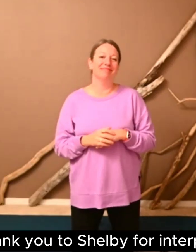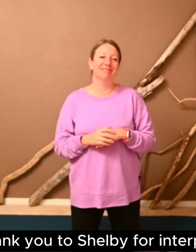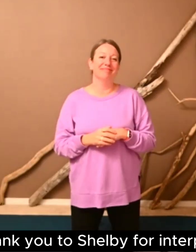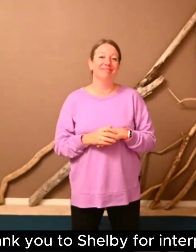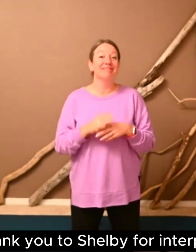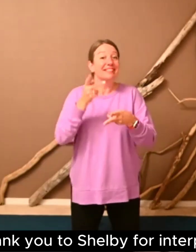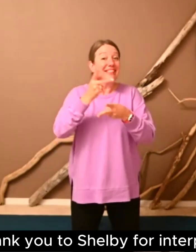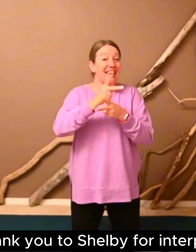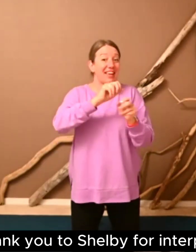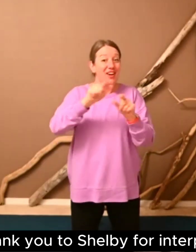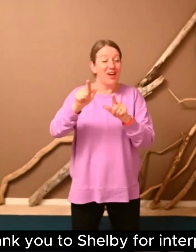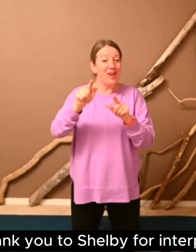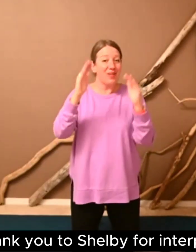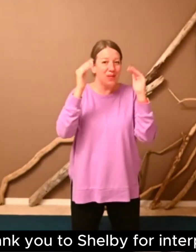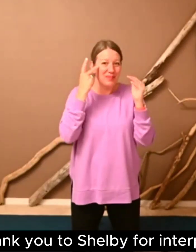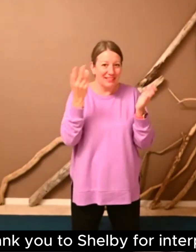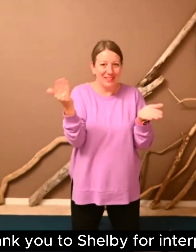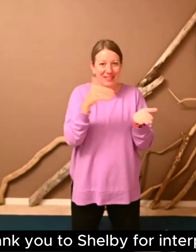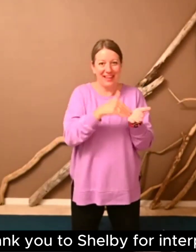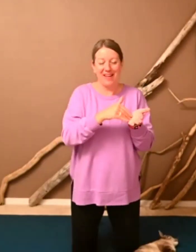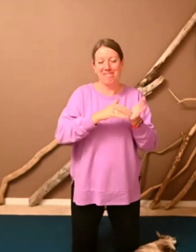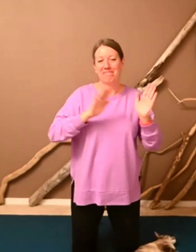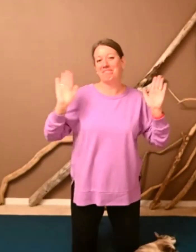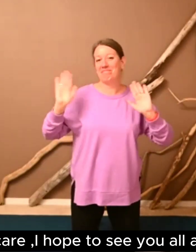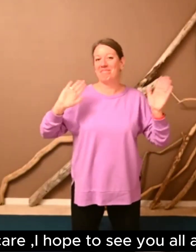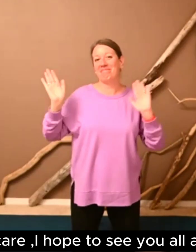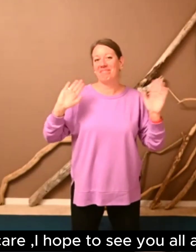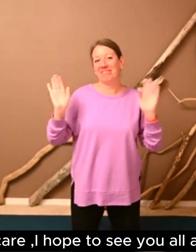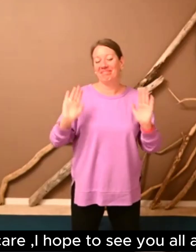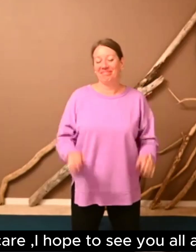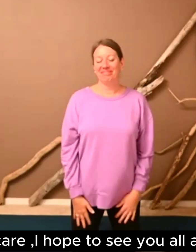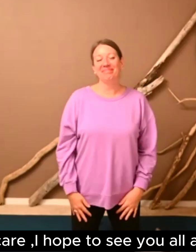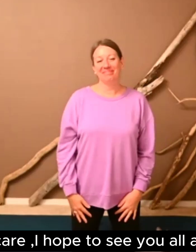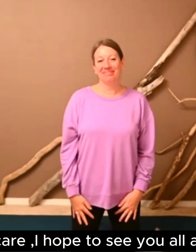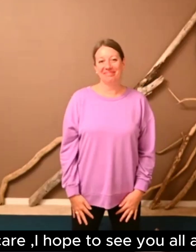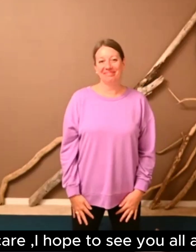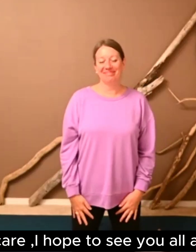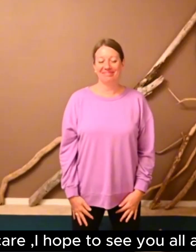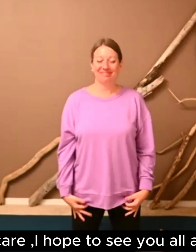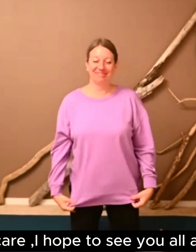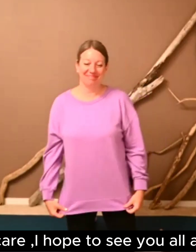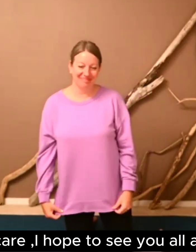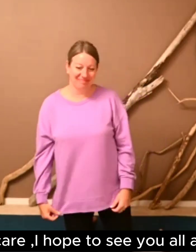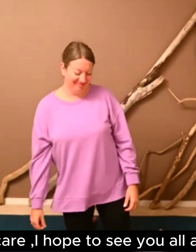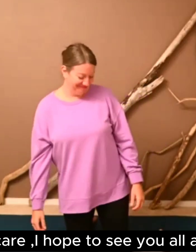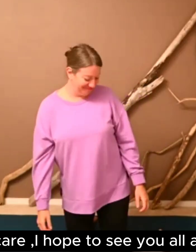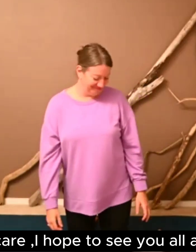And thank you to Shelby for interpreting. And take care. I hope to see you all again soon.